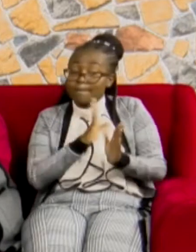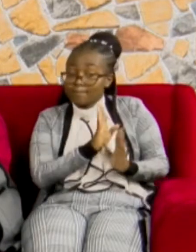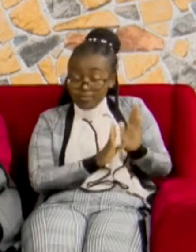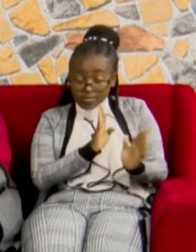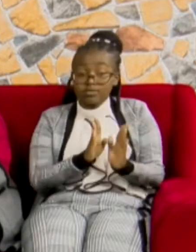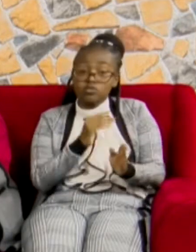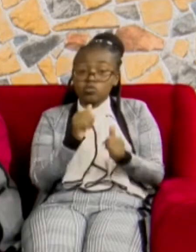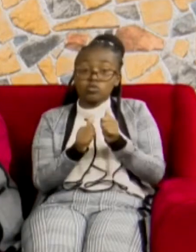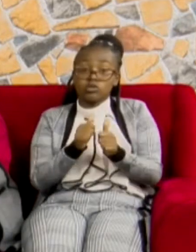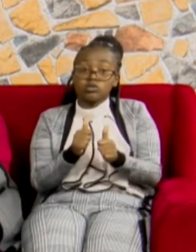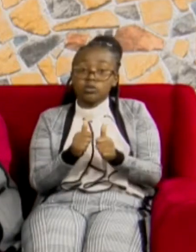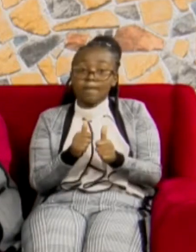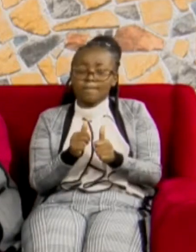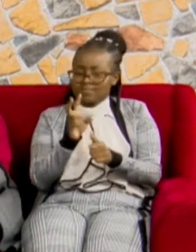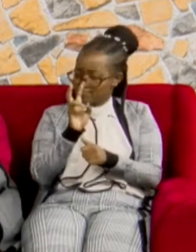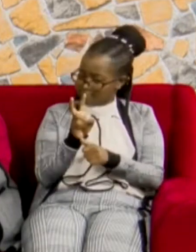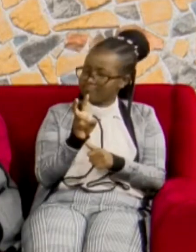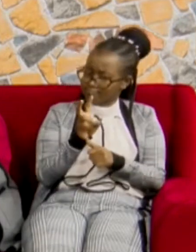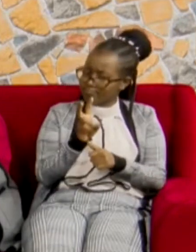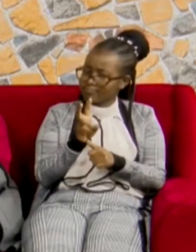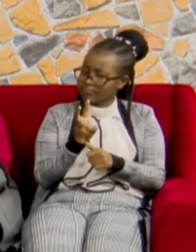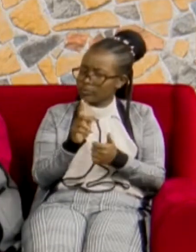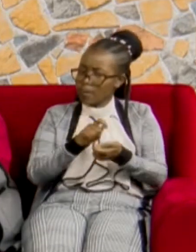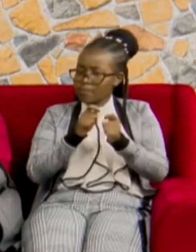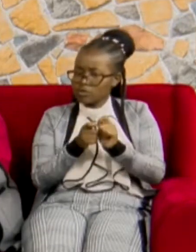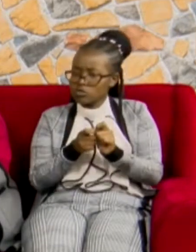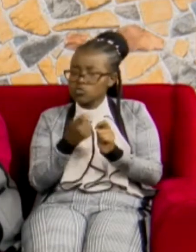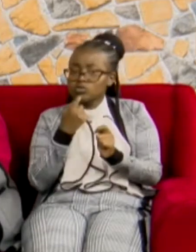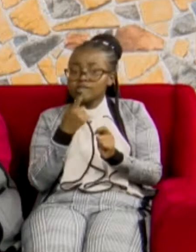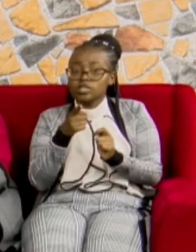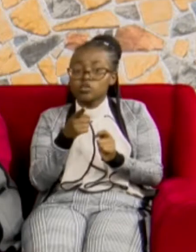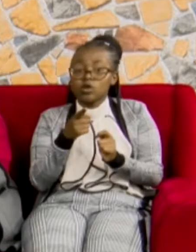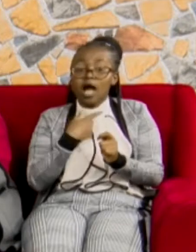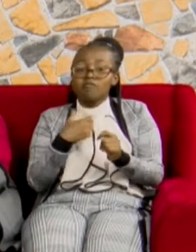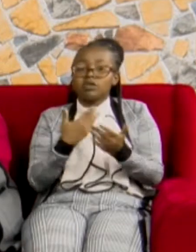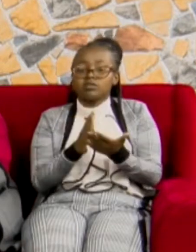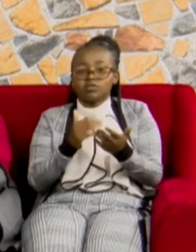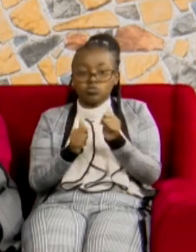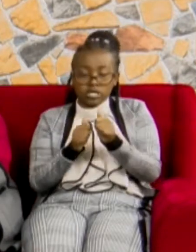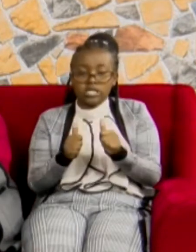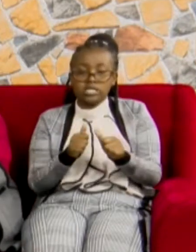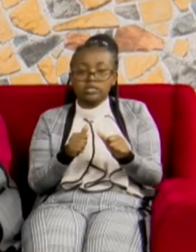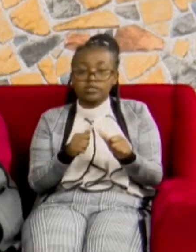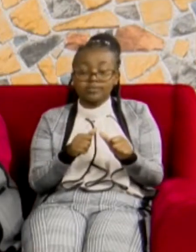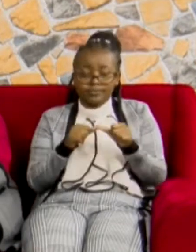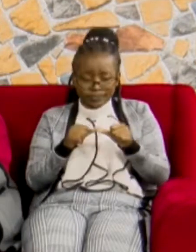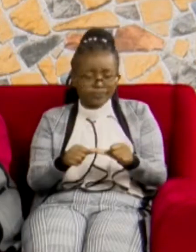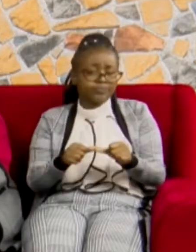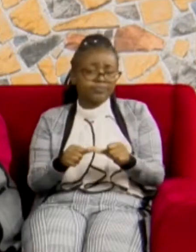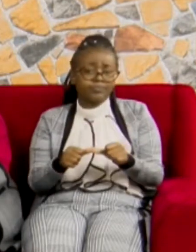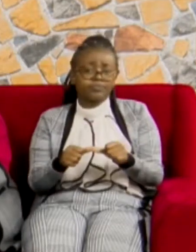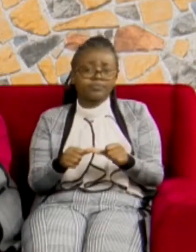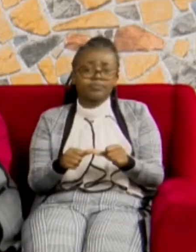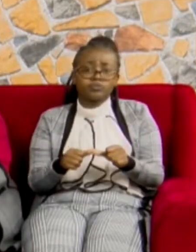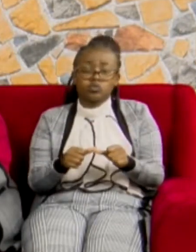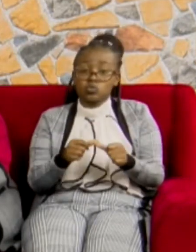be like a light bulb. If you see this behavior or if it changes, then it should tell you there's something going on and needs to be looked into. All